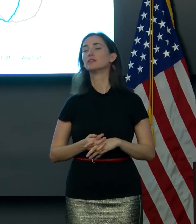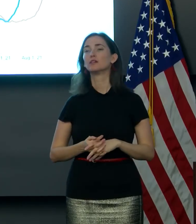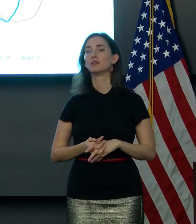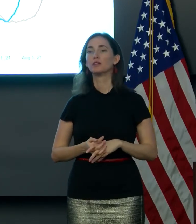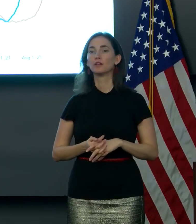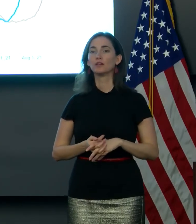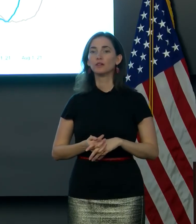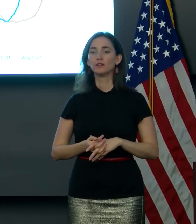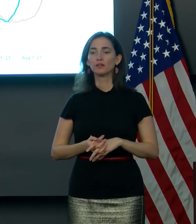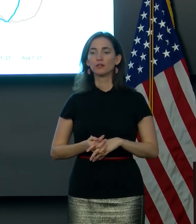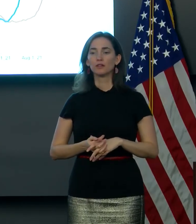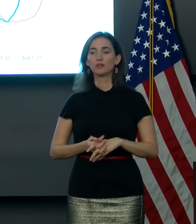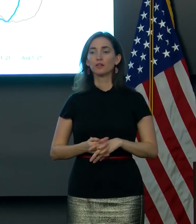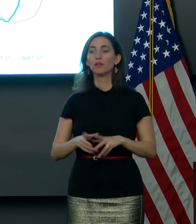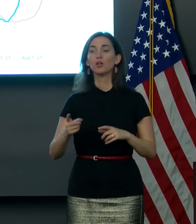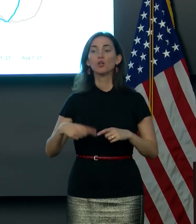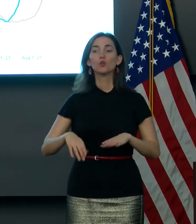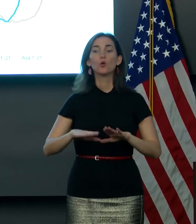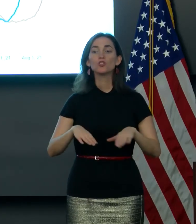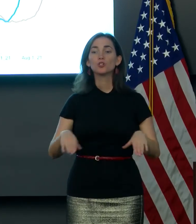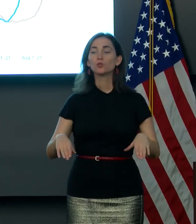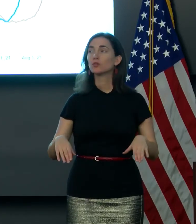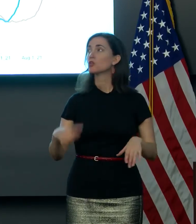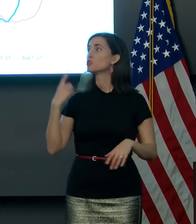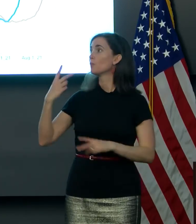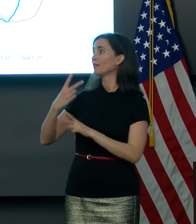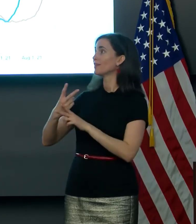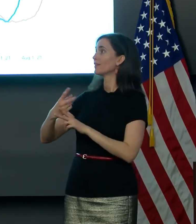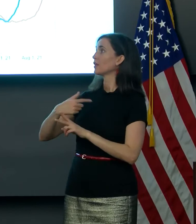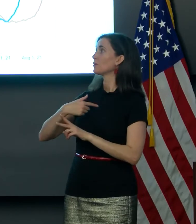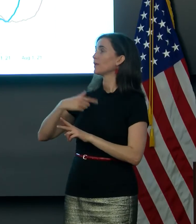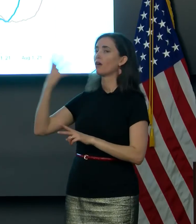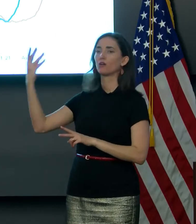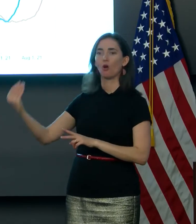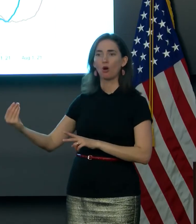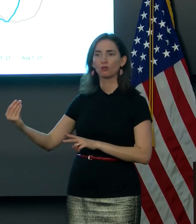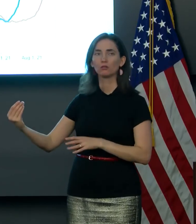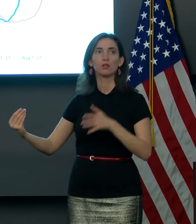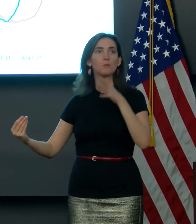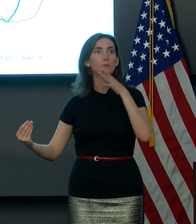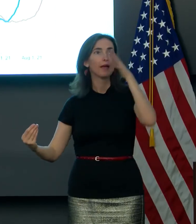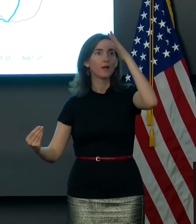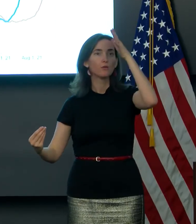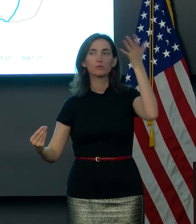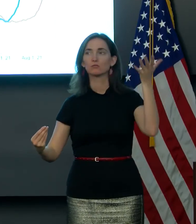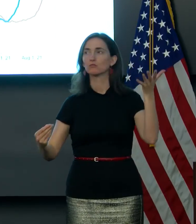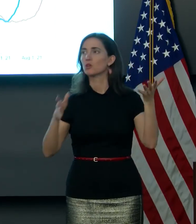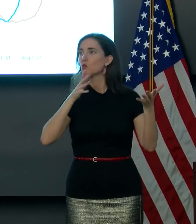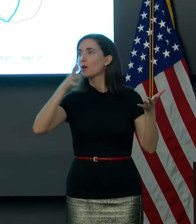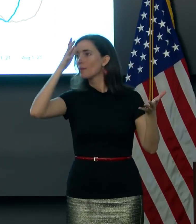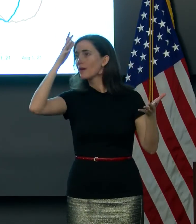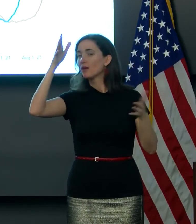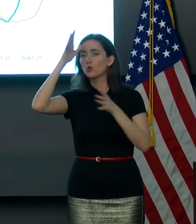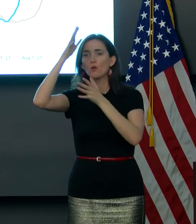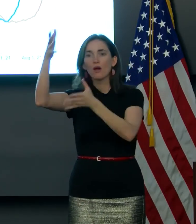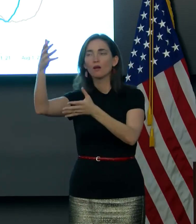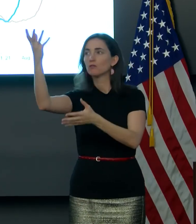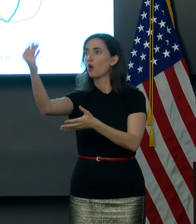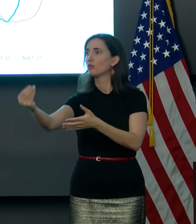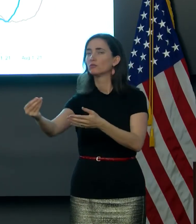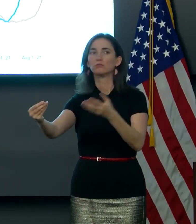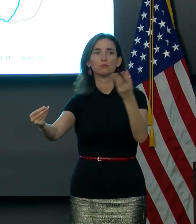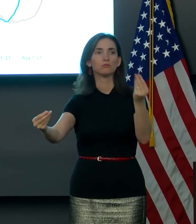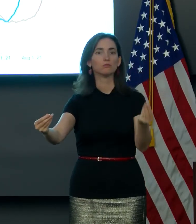These are children who have lost caregivers, parents, grandparents. These are children